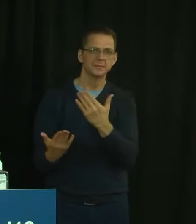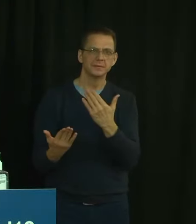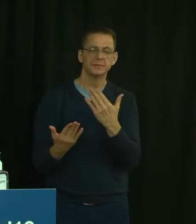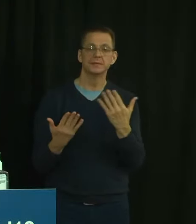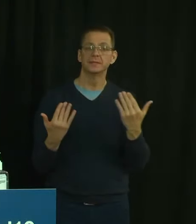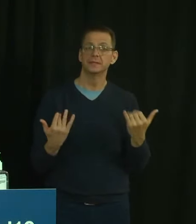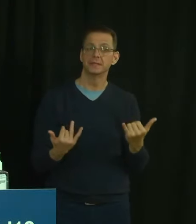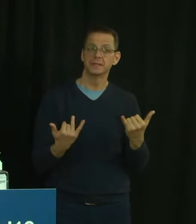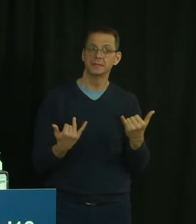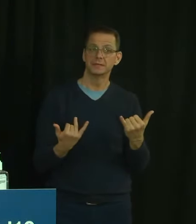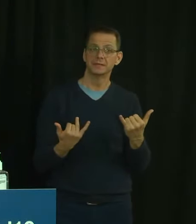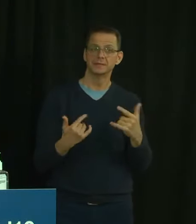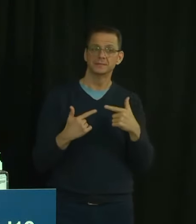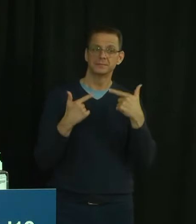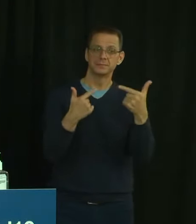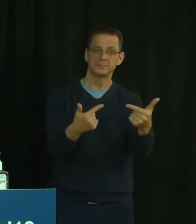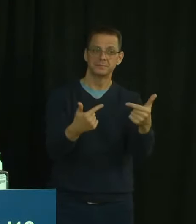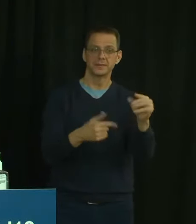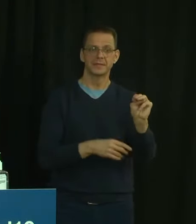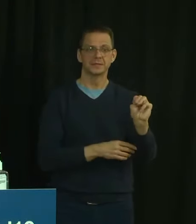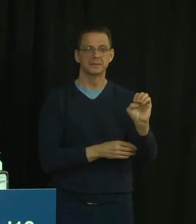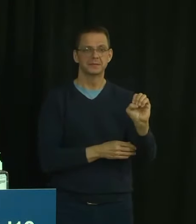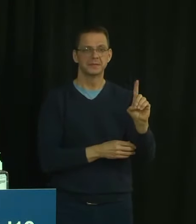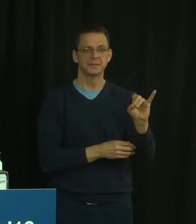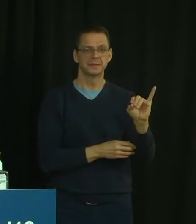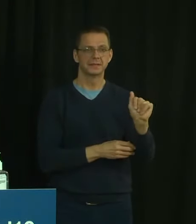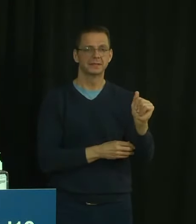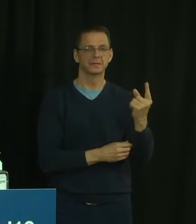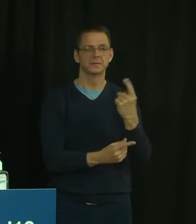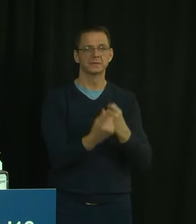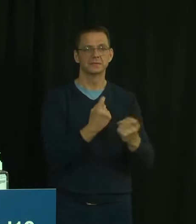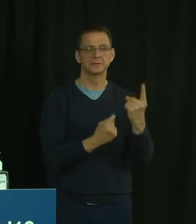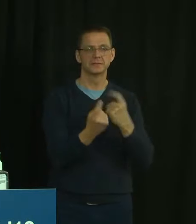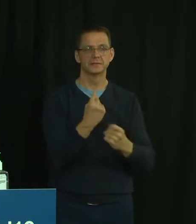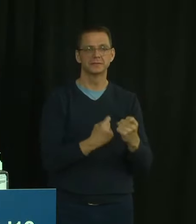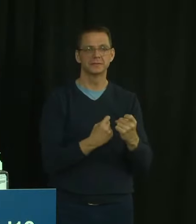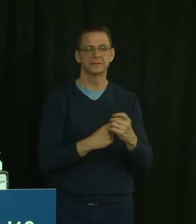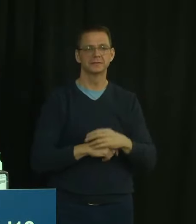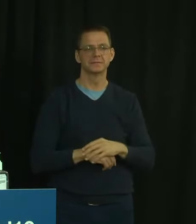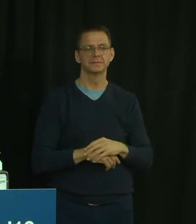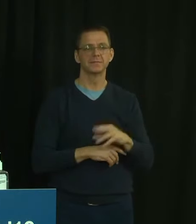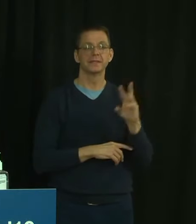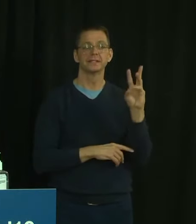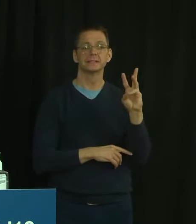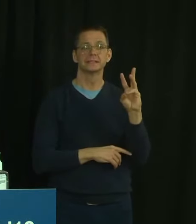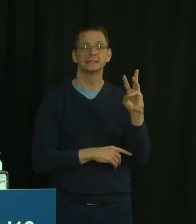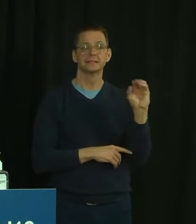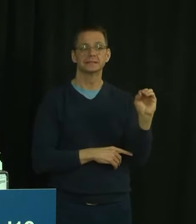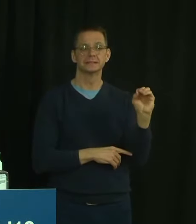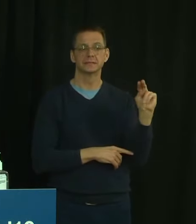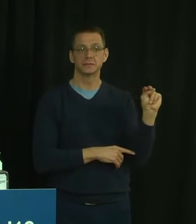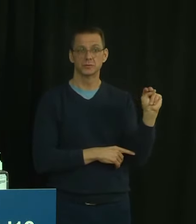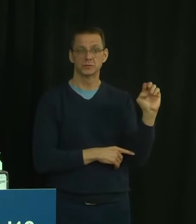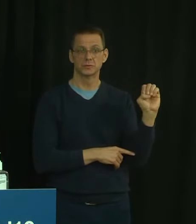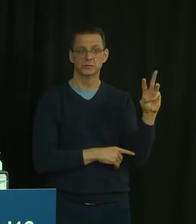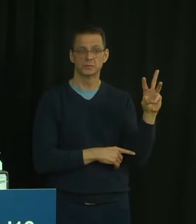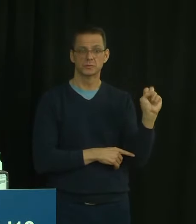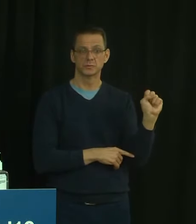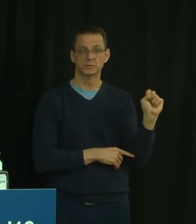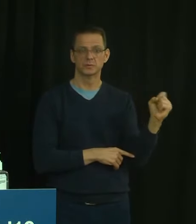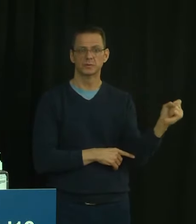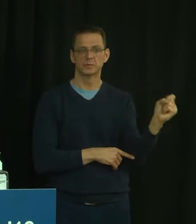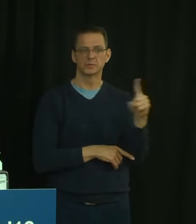caller, please? First is Jeff Black with 660 News. Go ahead, Jeff. Hi there. Thank you for taking